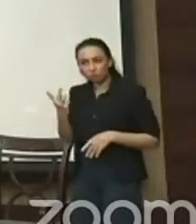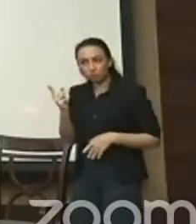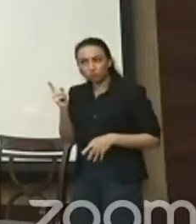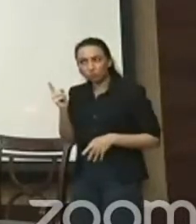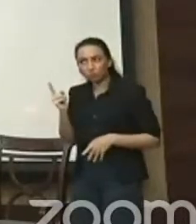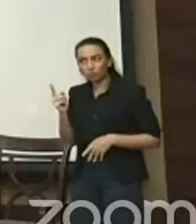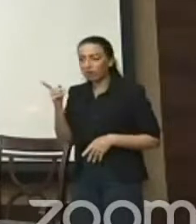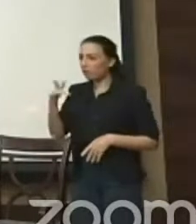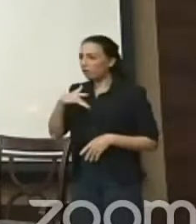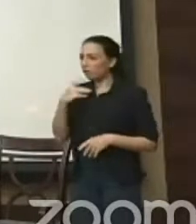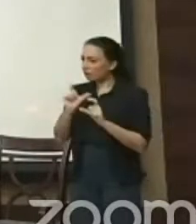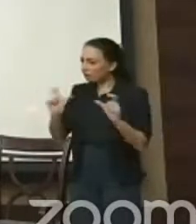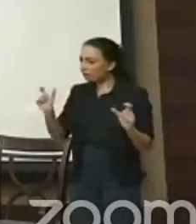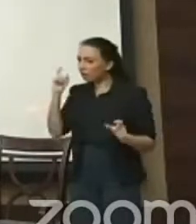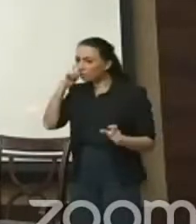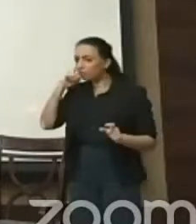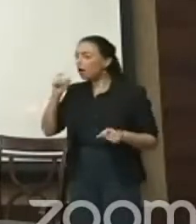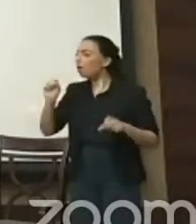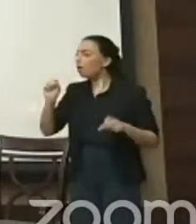Is it clear there?